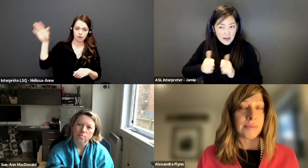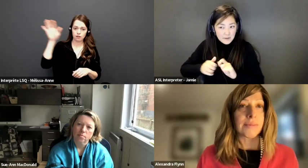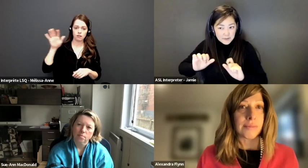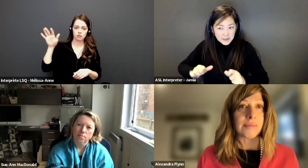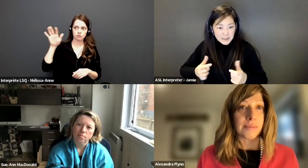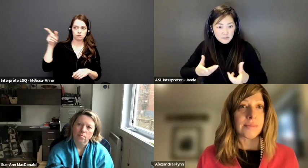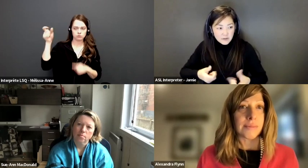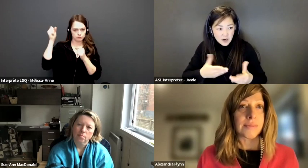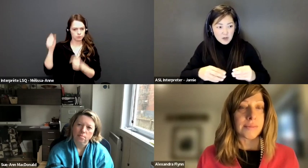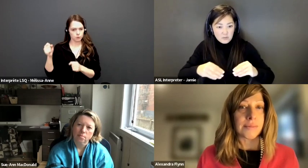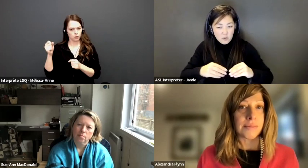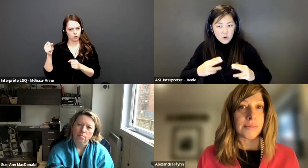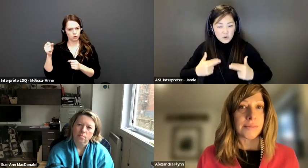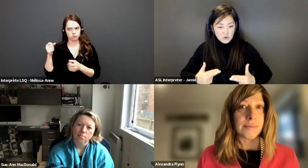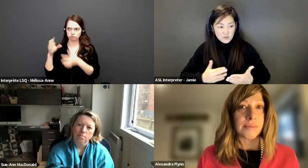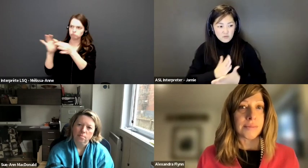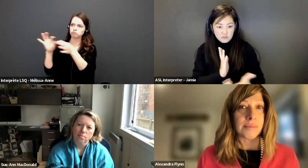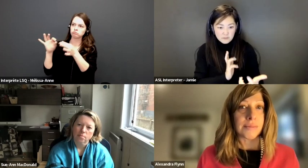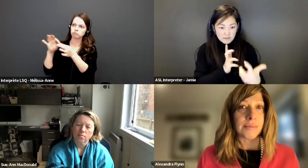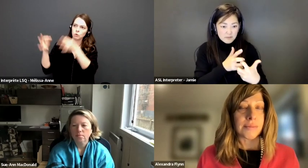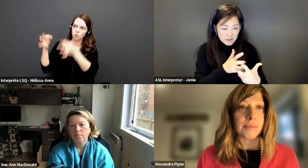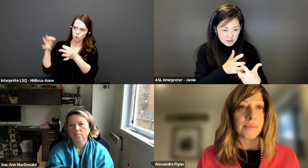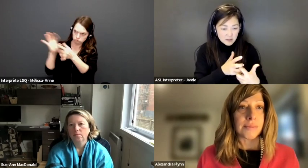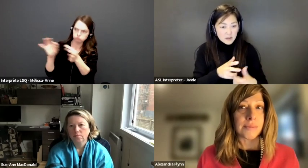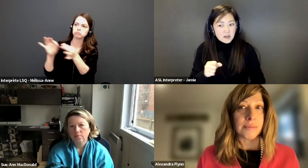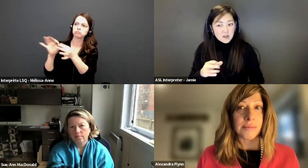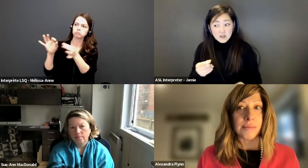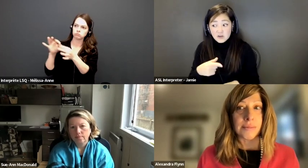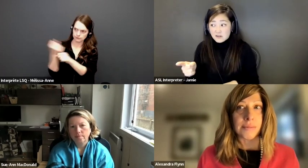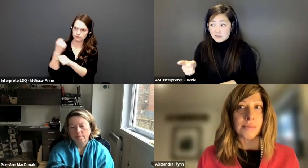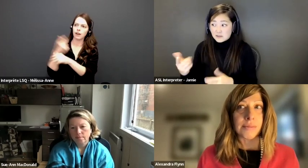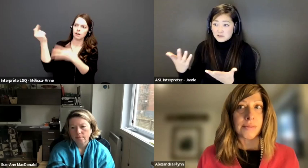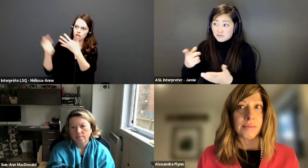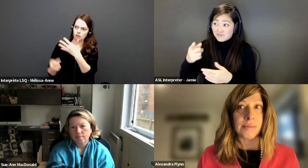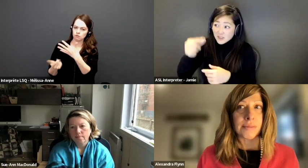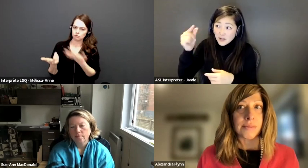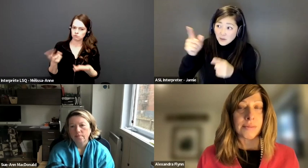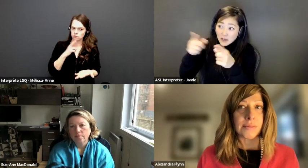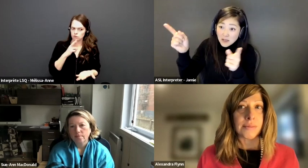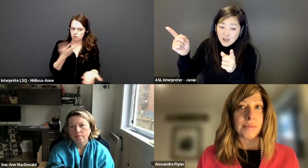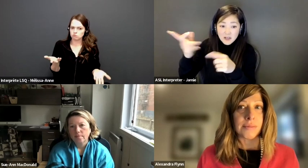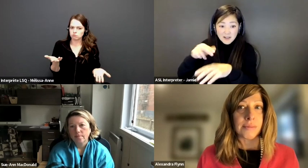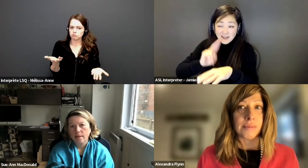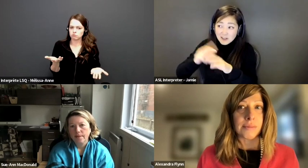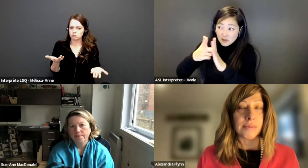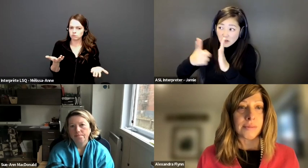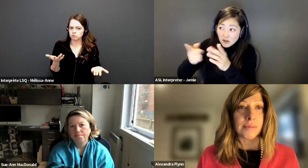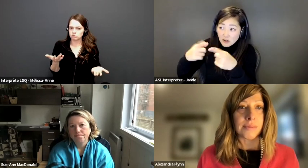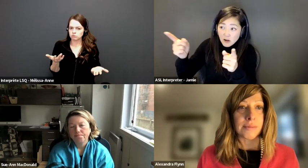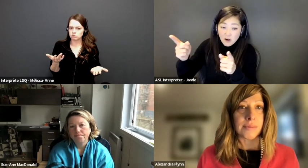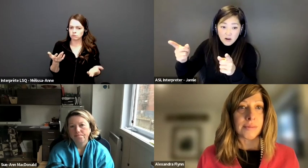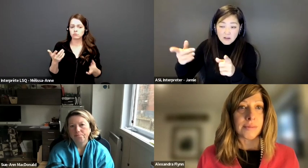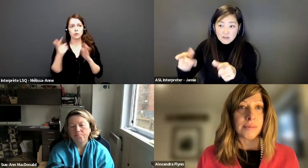So it is a fact that these obligations from other levels of government and international law do